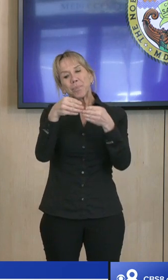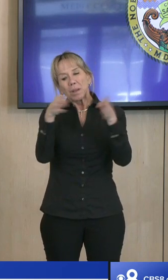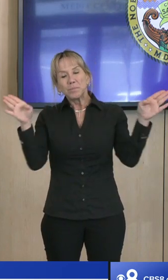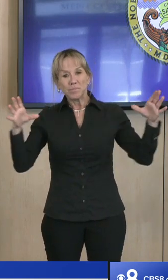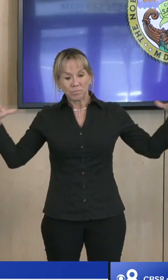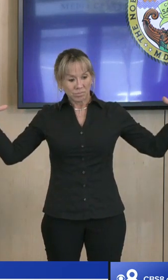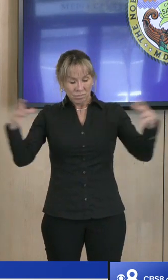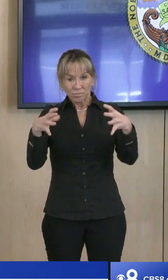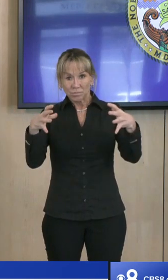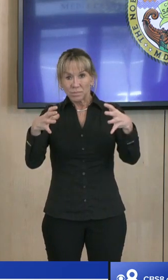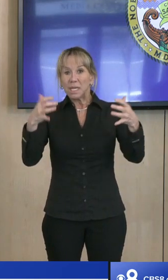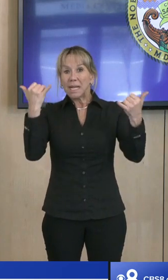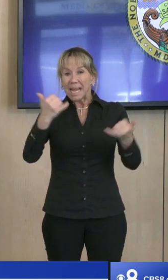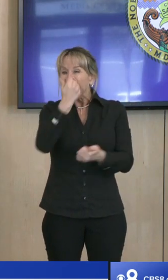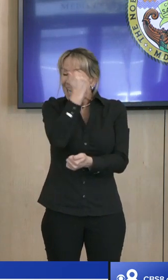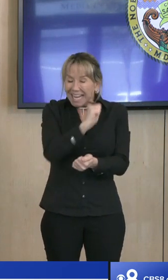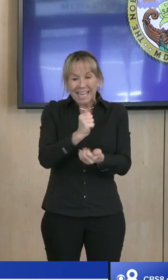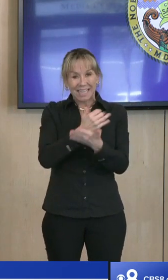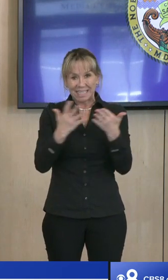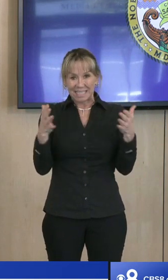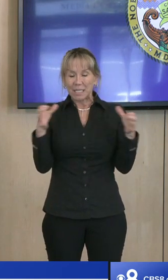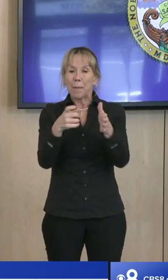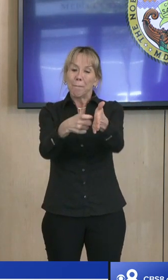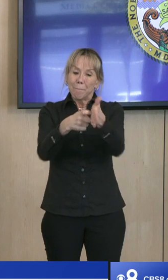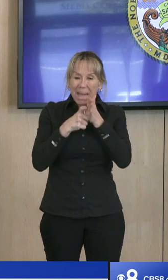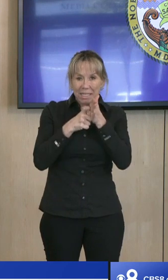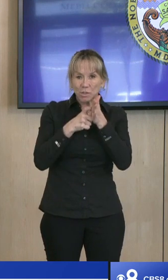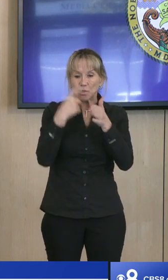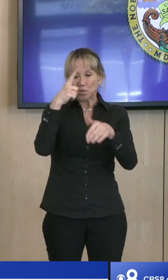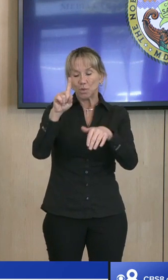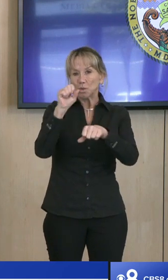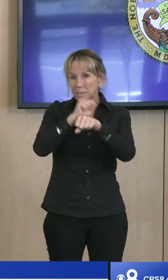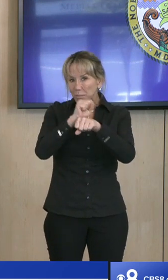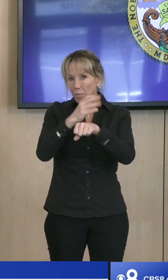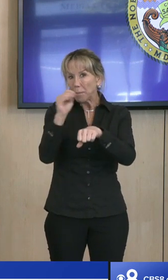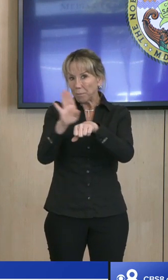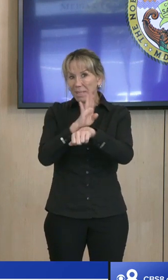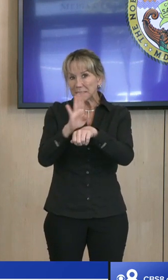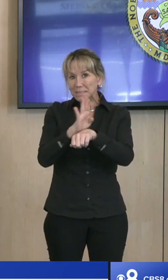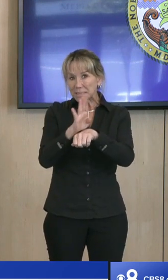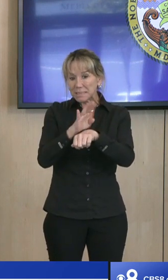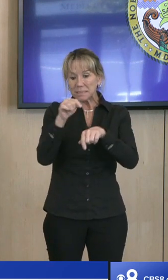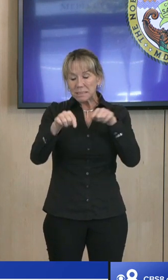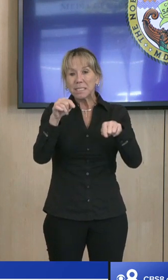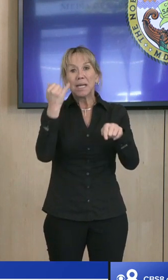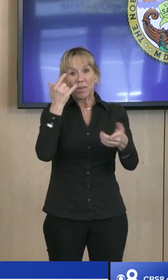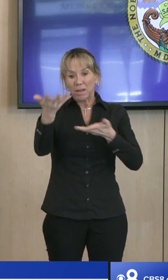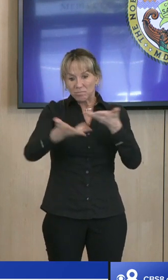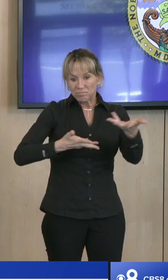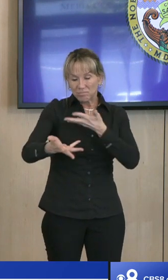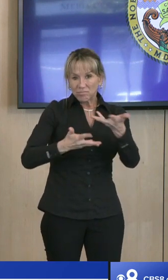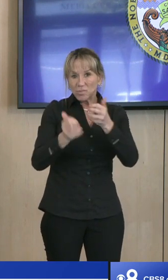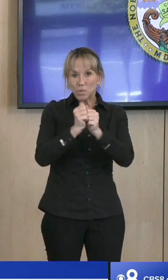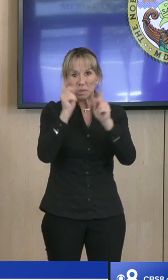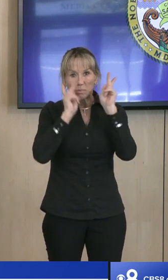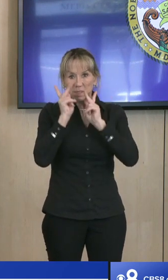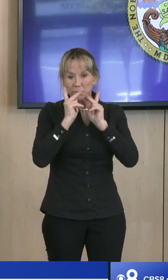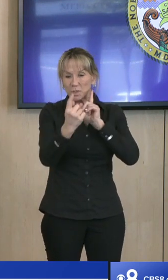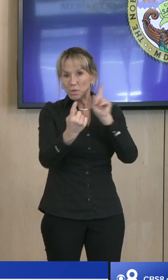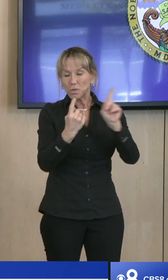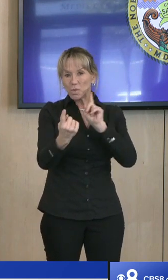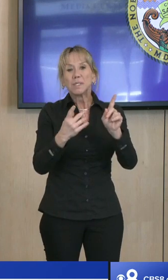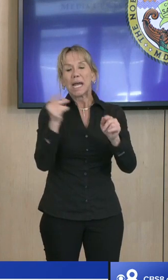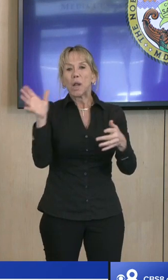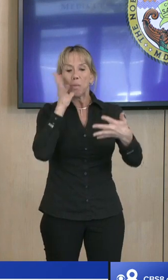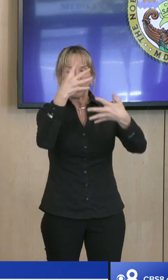issuing a mandatory facial covering for all employees of businesses who interact regularly with the public, and we are outlining